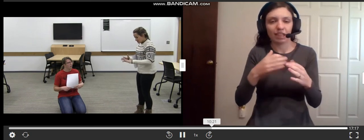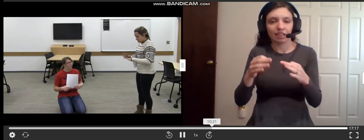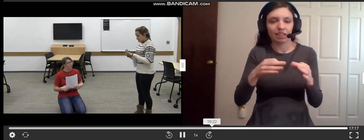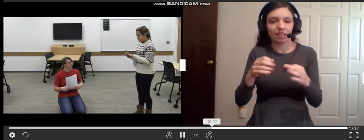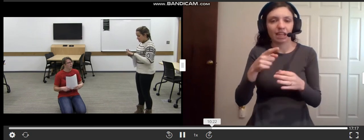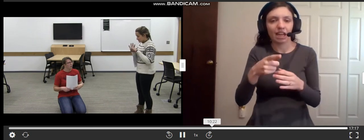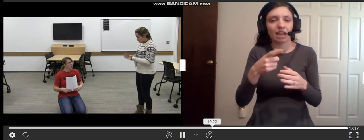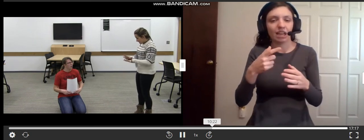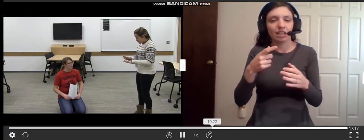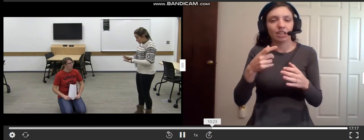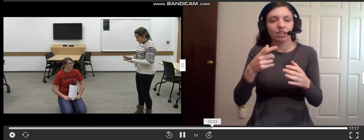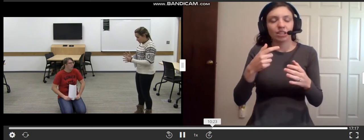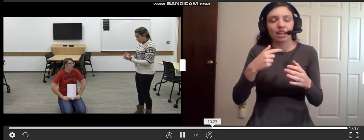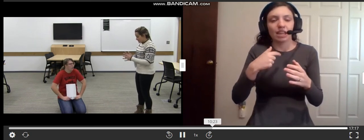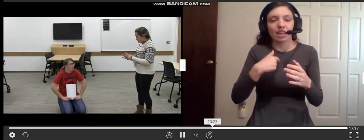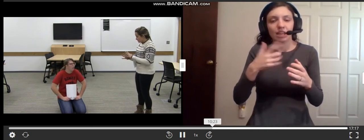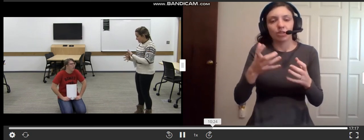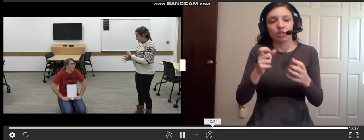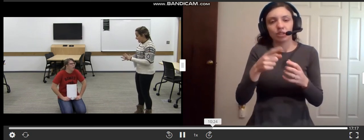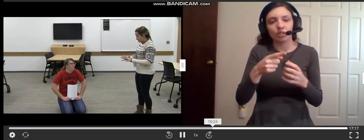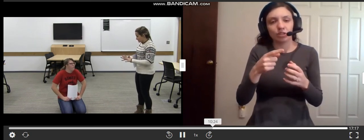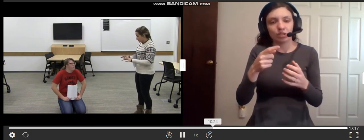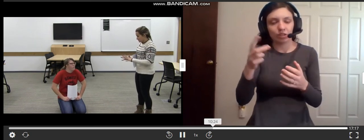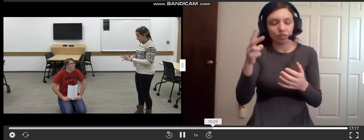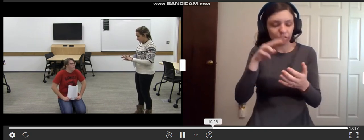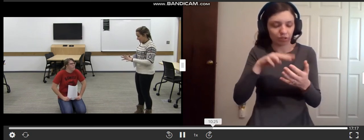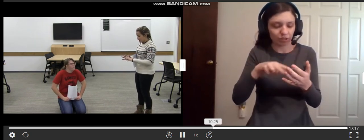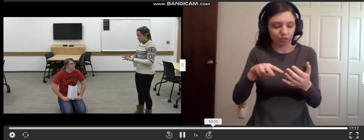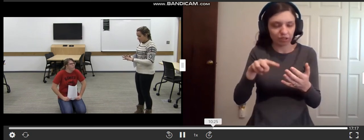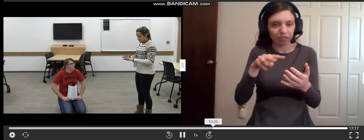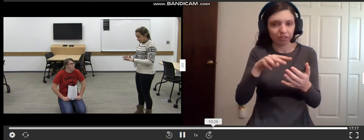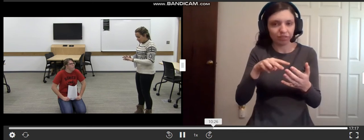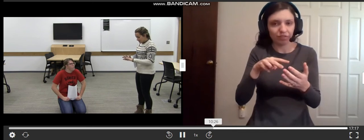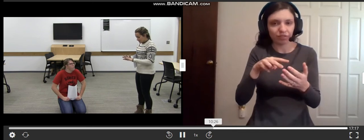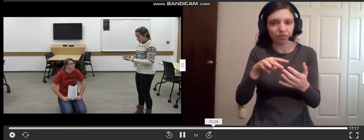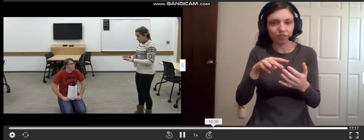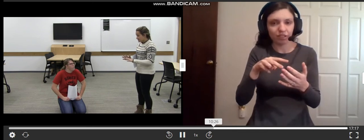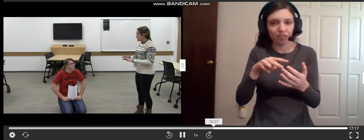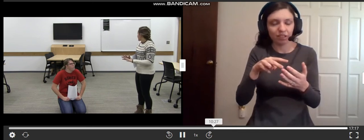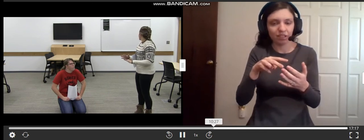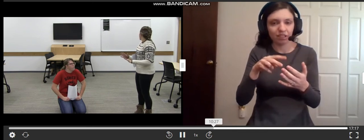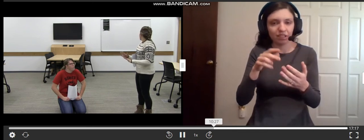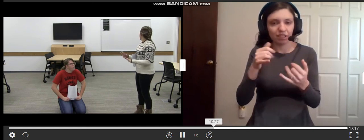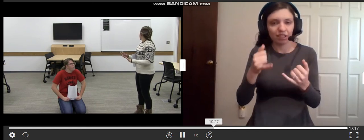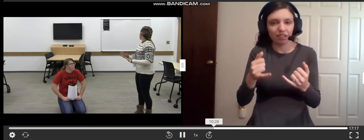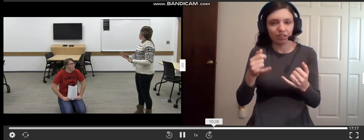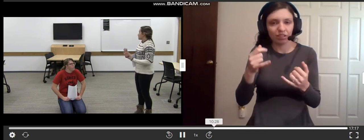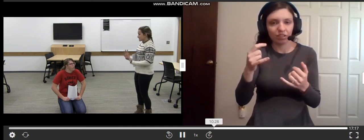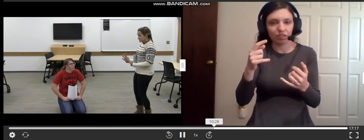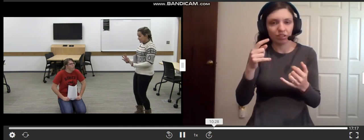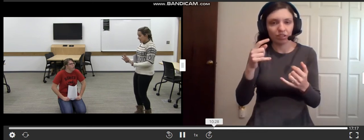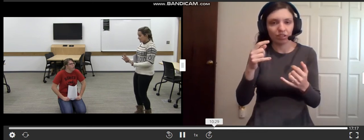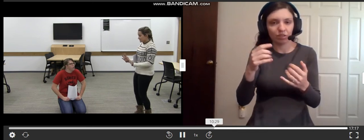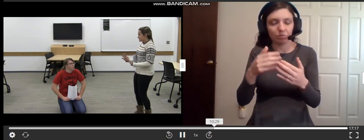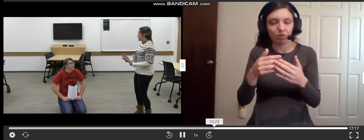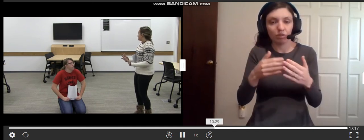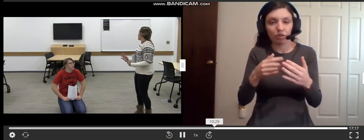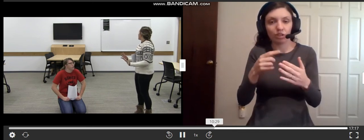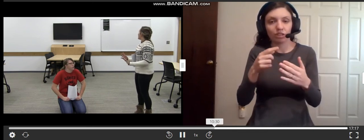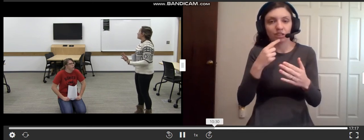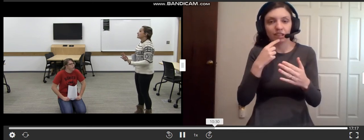want you to... So now you've been pretty much looking at your hands the whole time, right? So for this line, before you say hell